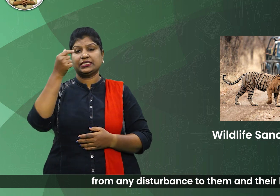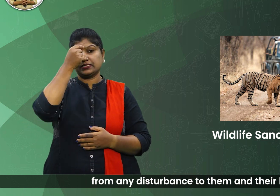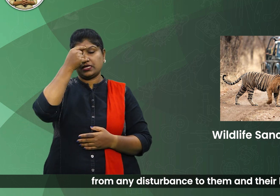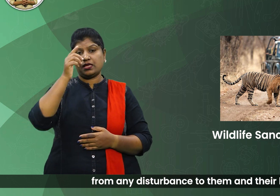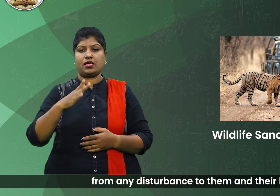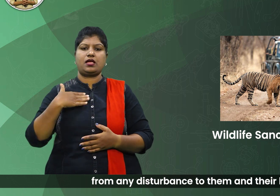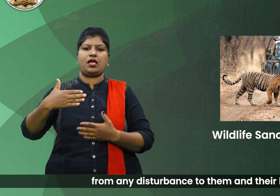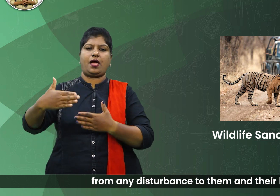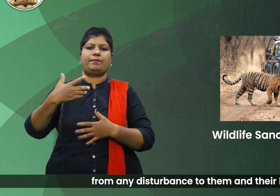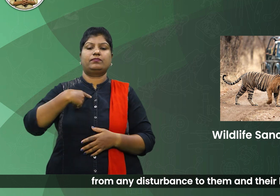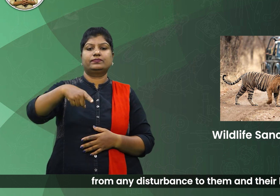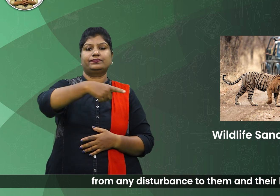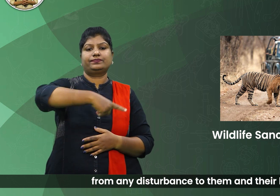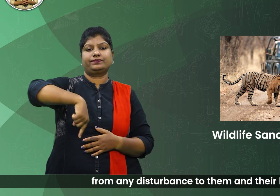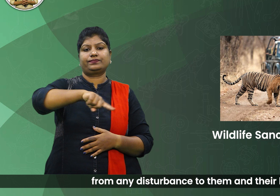and their habitat.